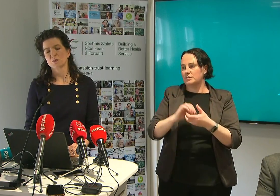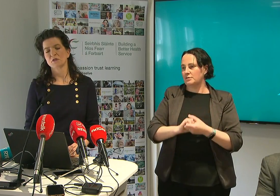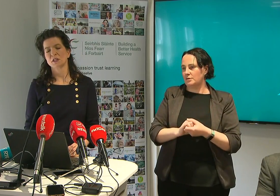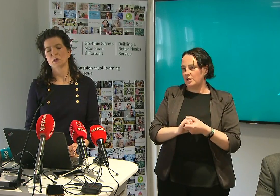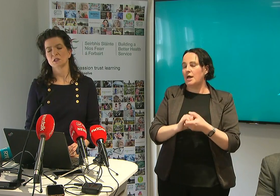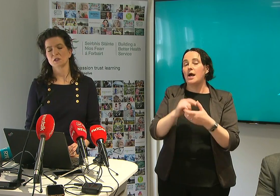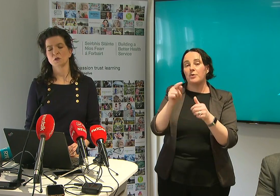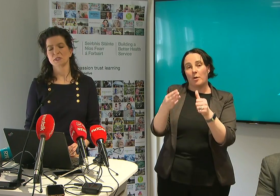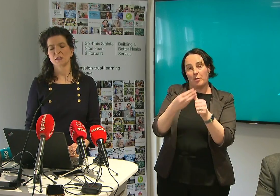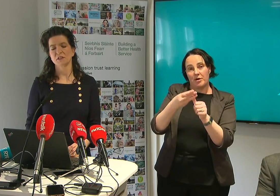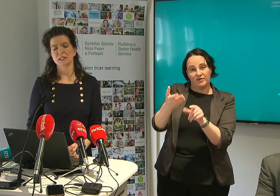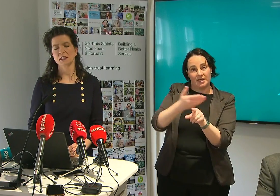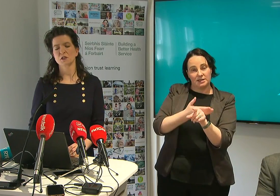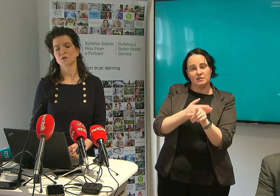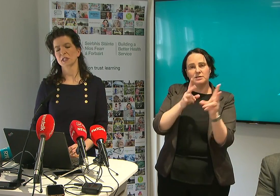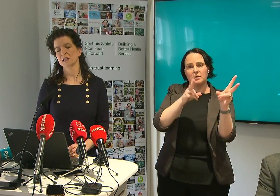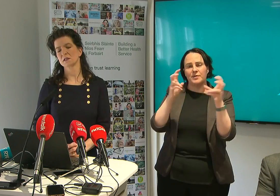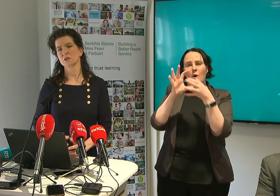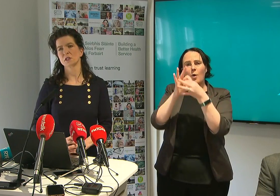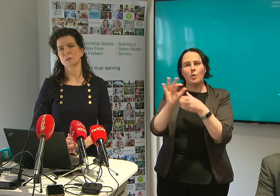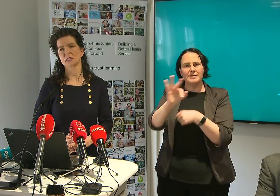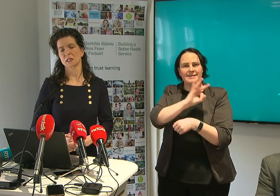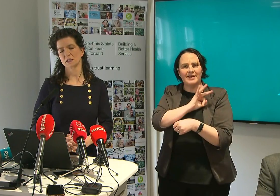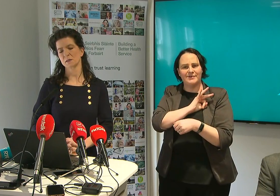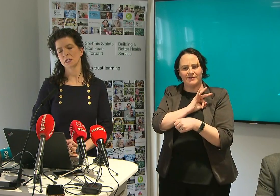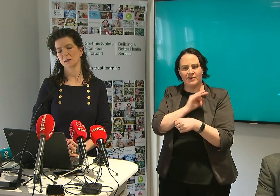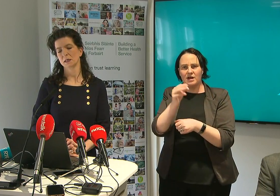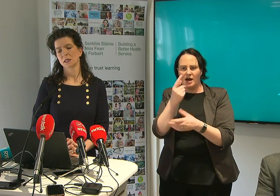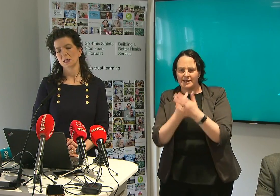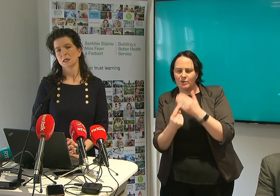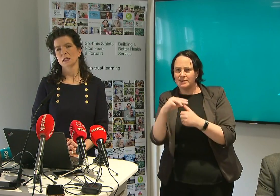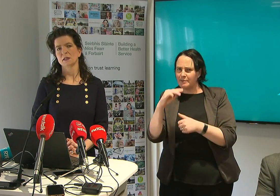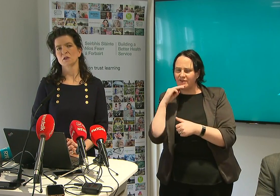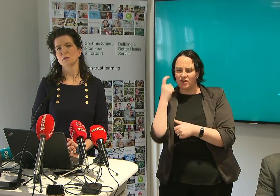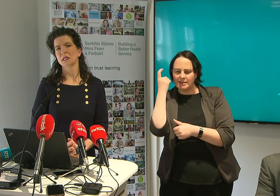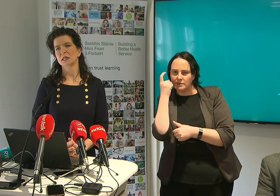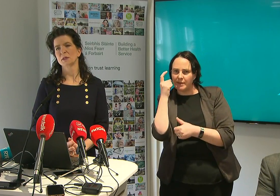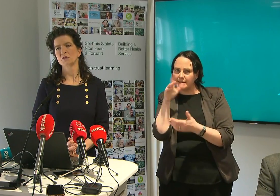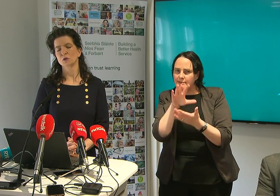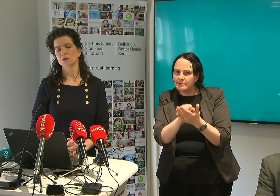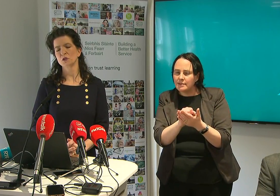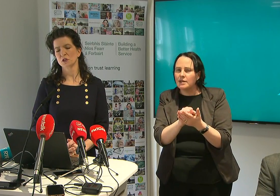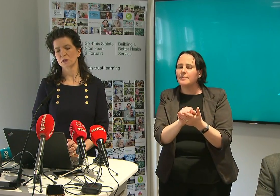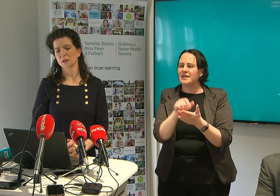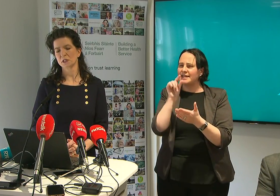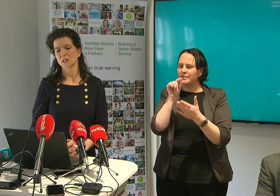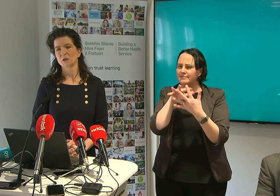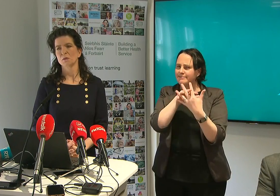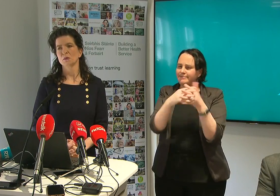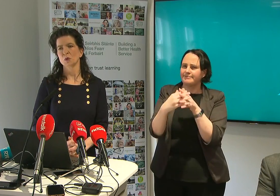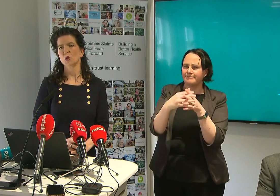So just briefly, what does home self-isolation for cases or suspect cases mean? I think there's been a little bit of confusion